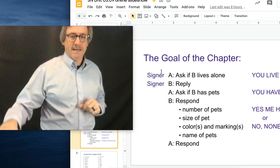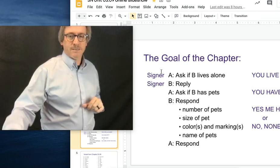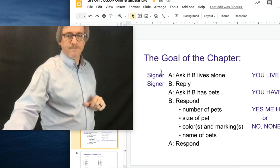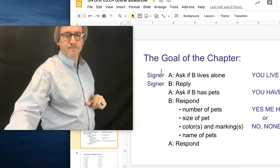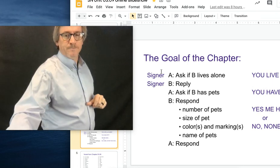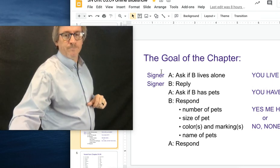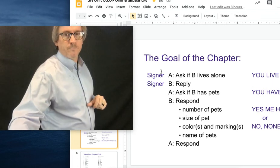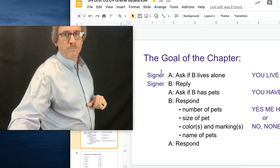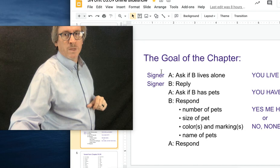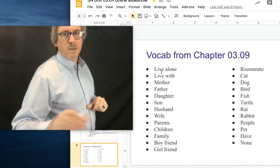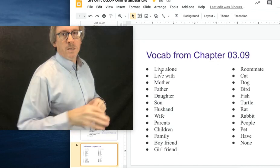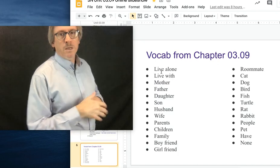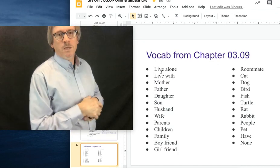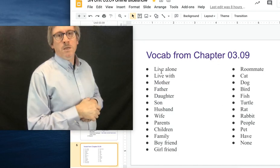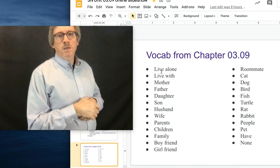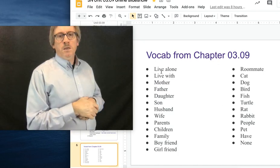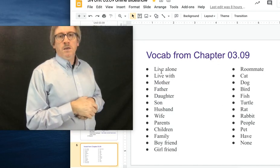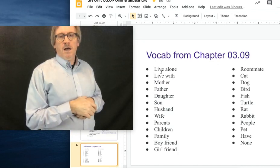you get asked.